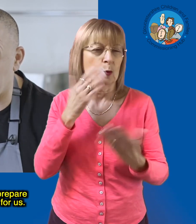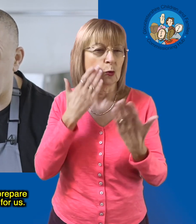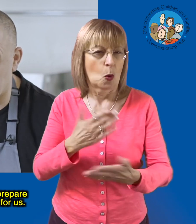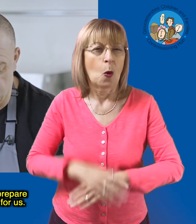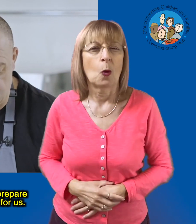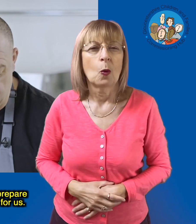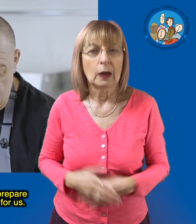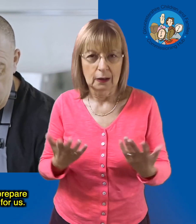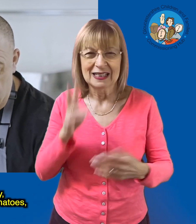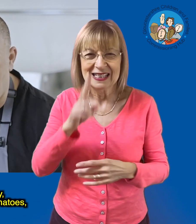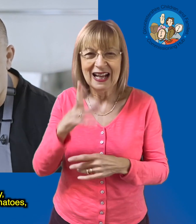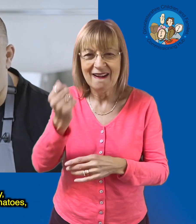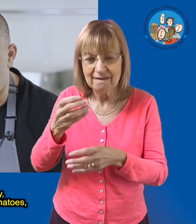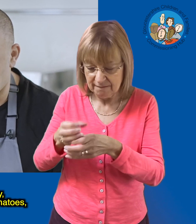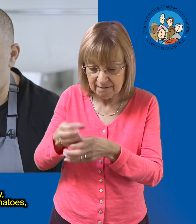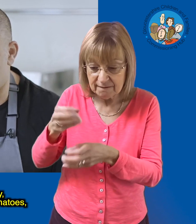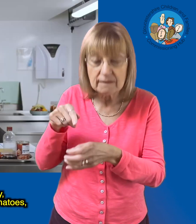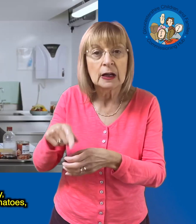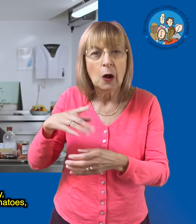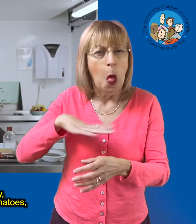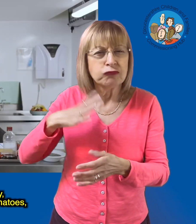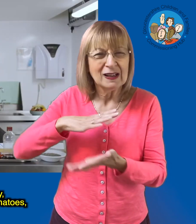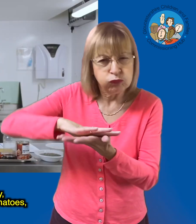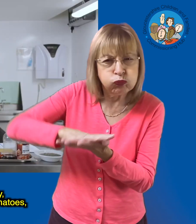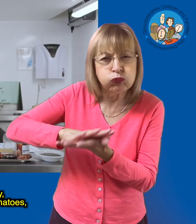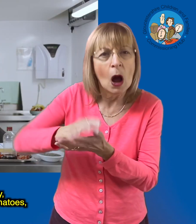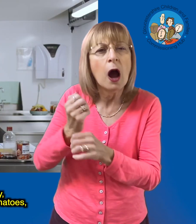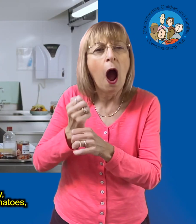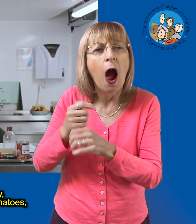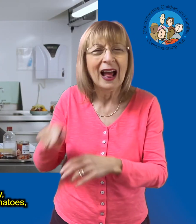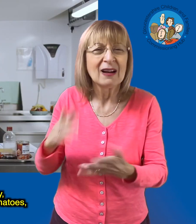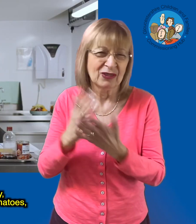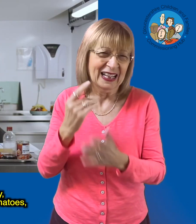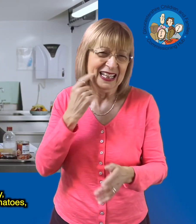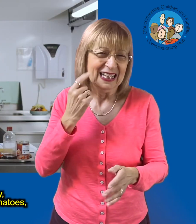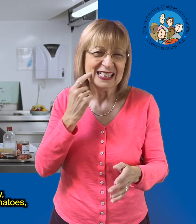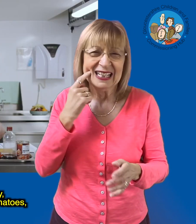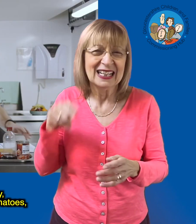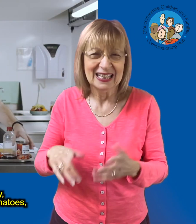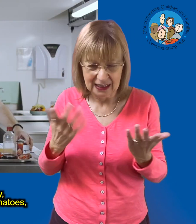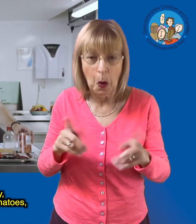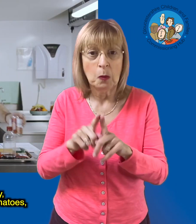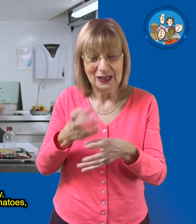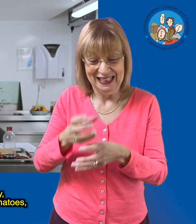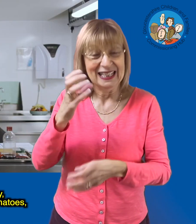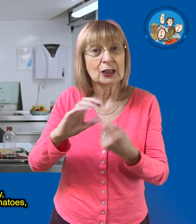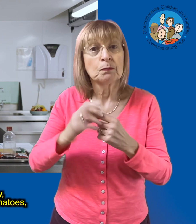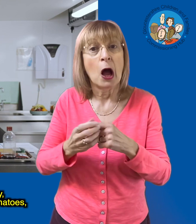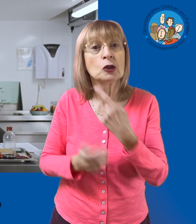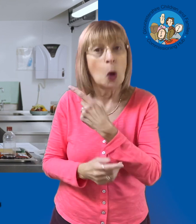already prepared for us. So we're using some crushed garlic today, just to make it easier. We've got our